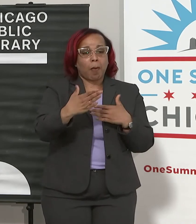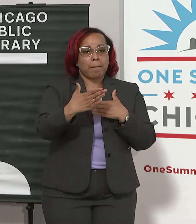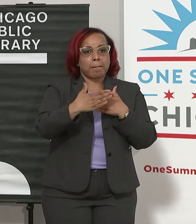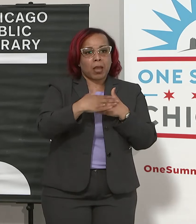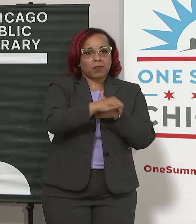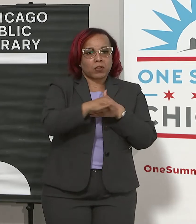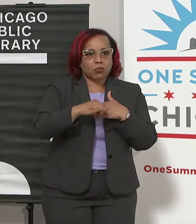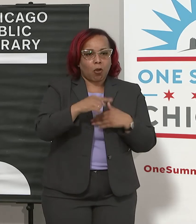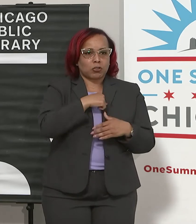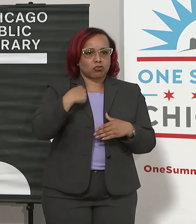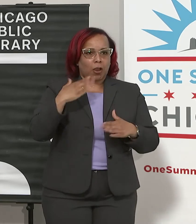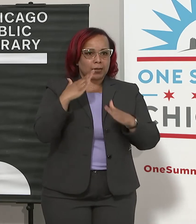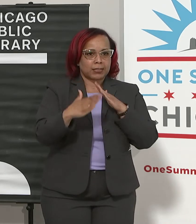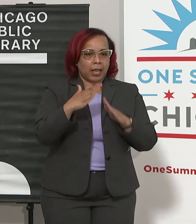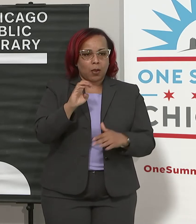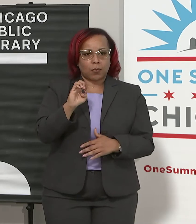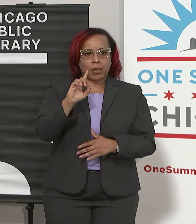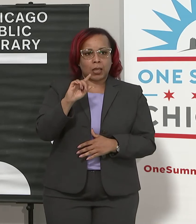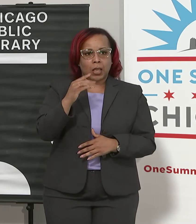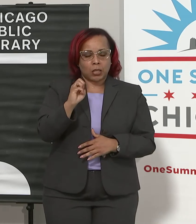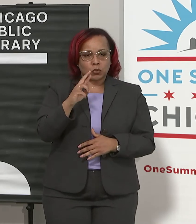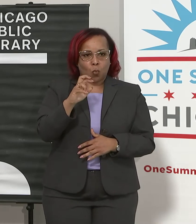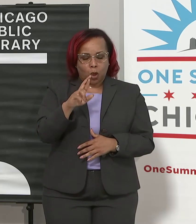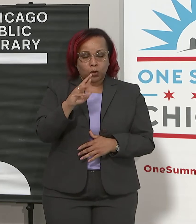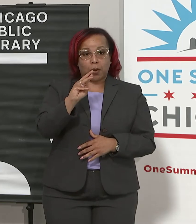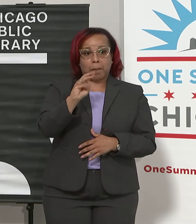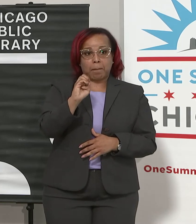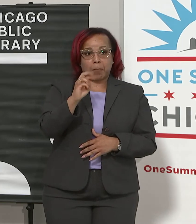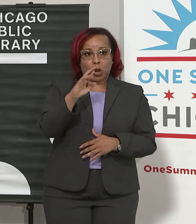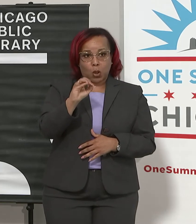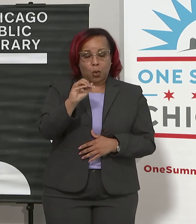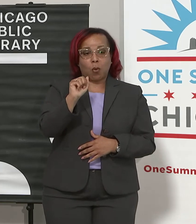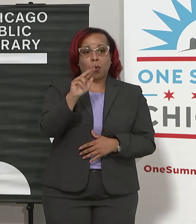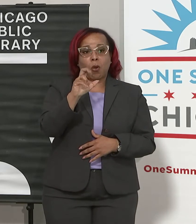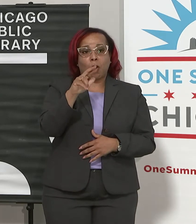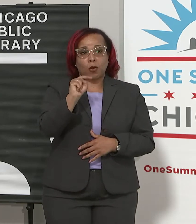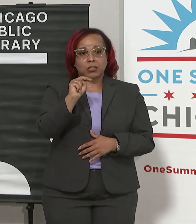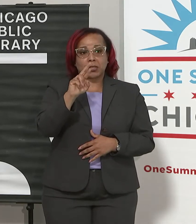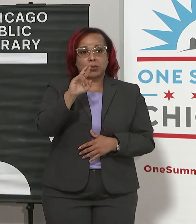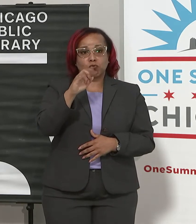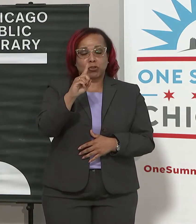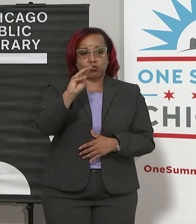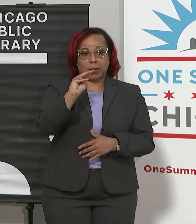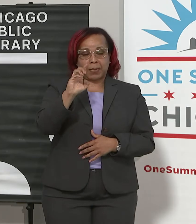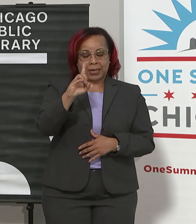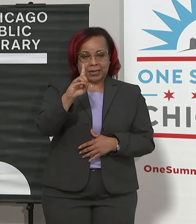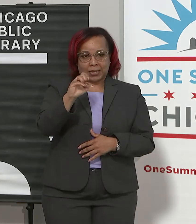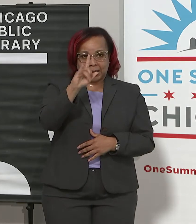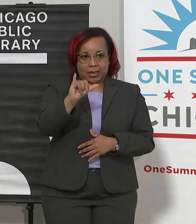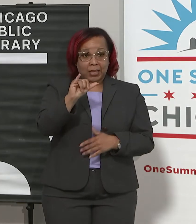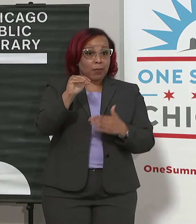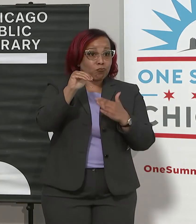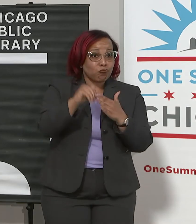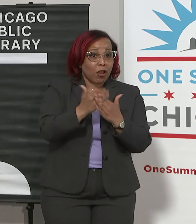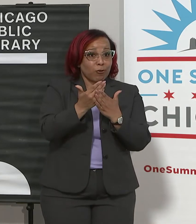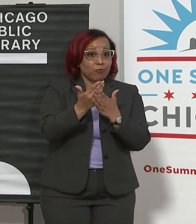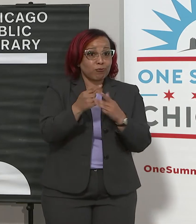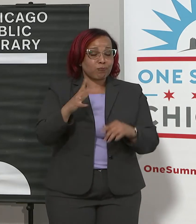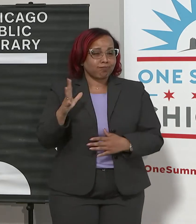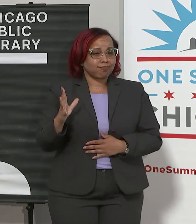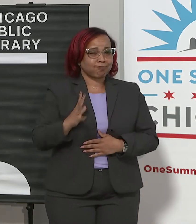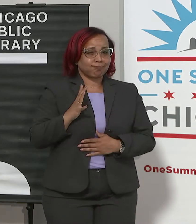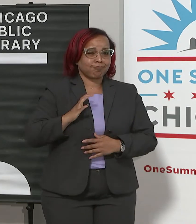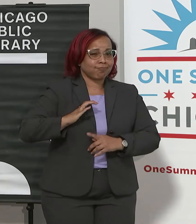Yards, Chinatown, and Edgewater, Merlot, Austin, and Richard M. Daley, and the brand new